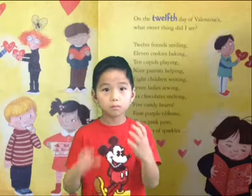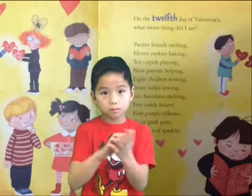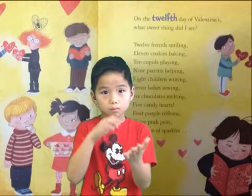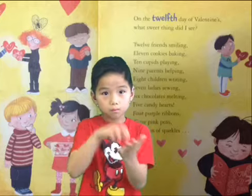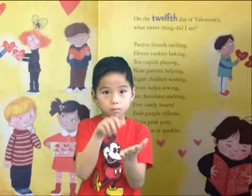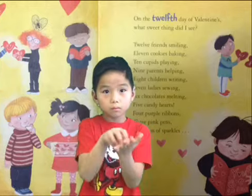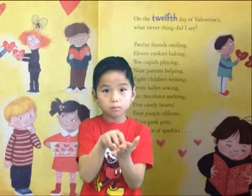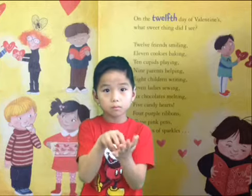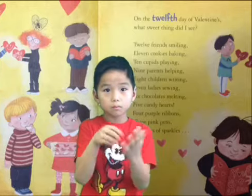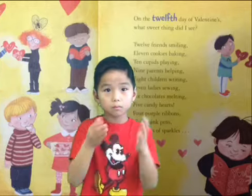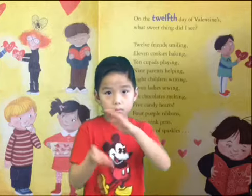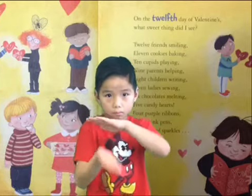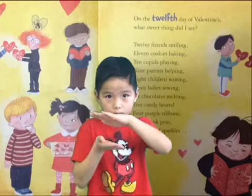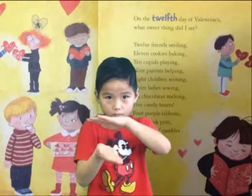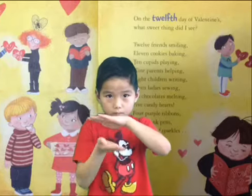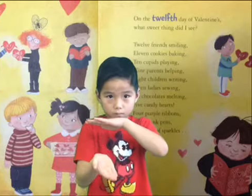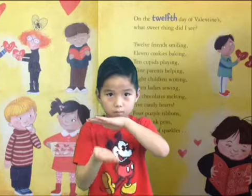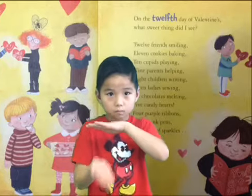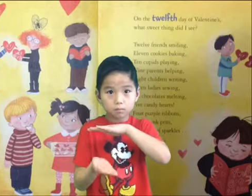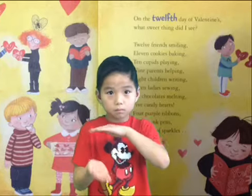Eleven cookies baking.